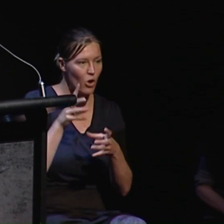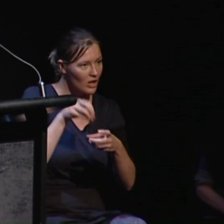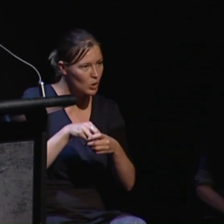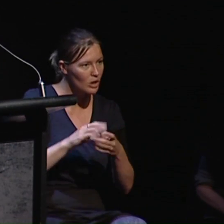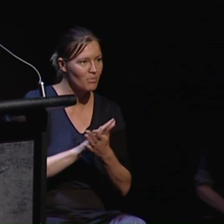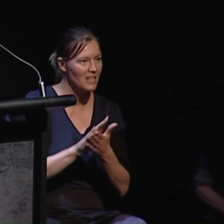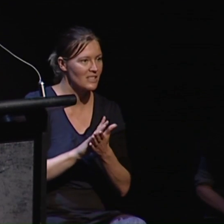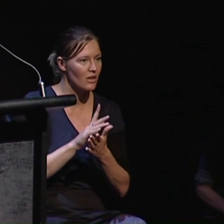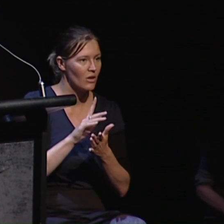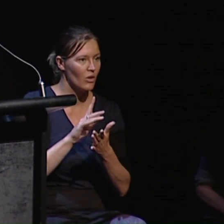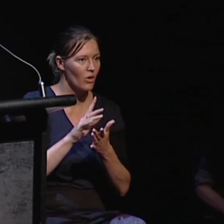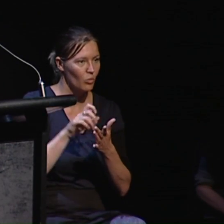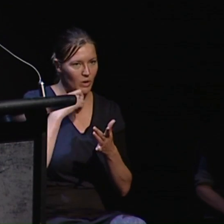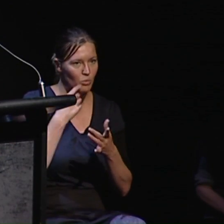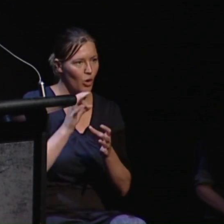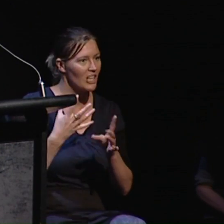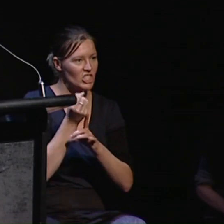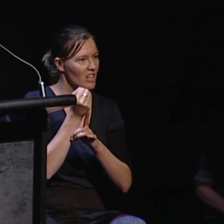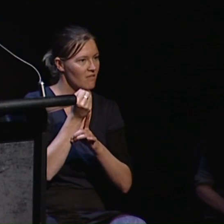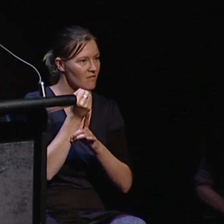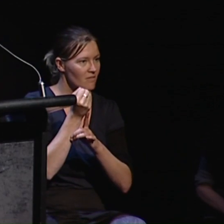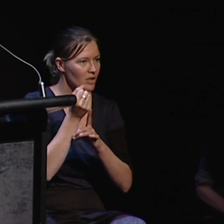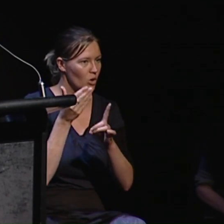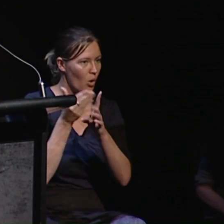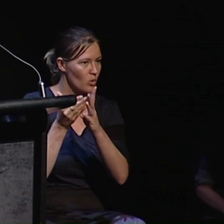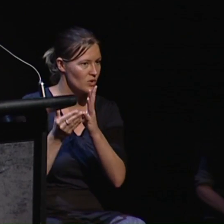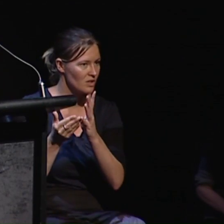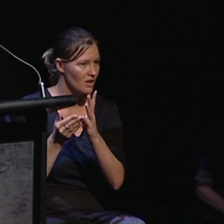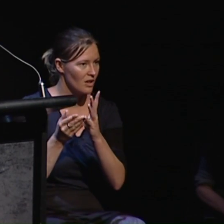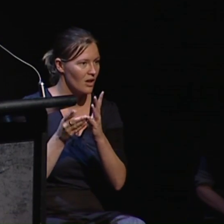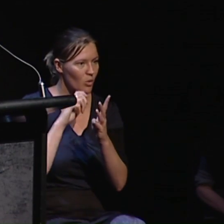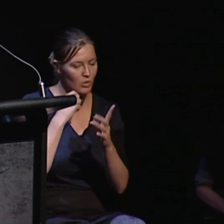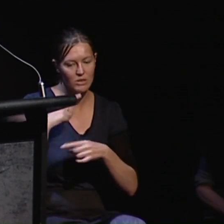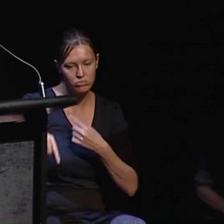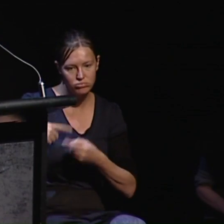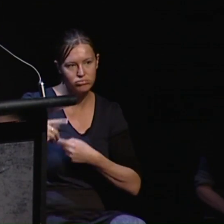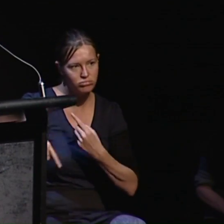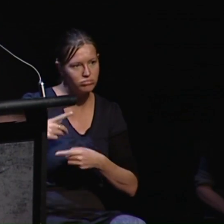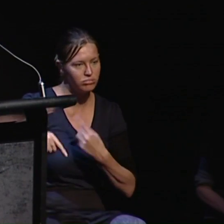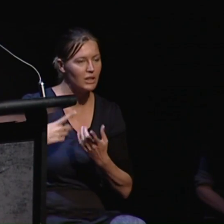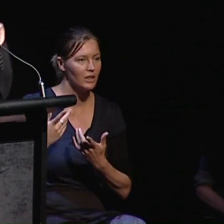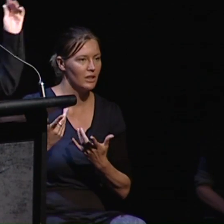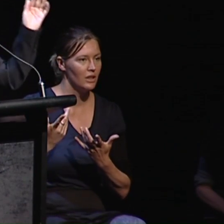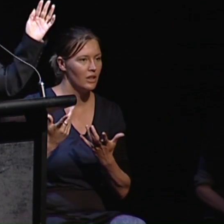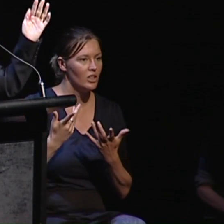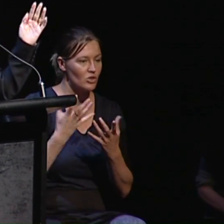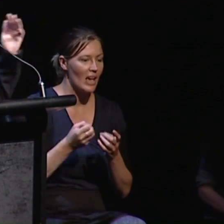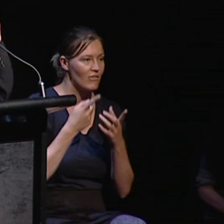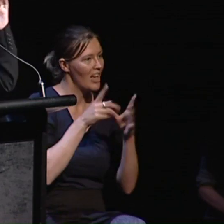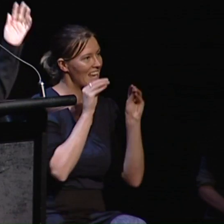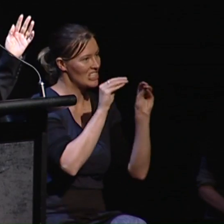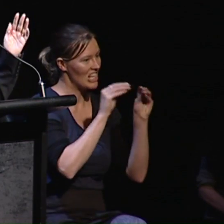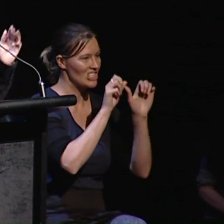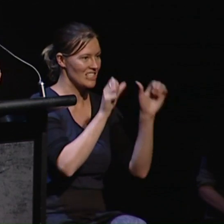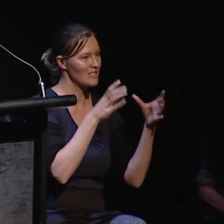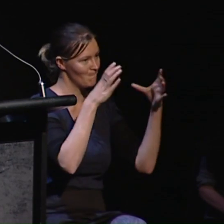continue to be put in a silo, and the issue of disability becomes the add-on. So you have this education